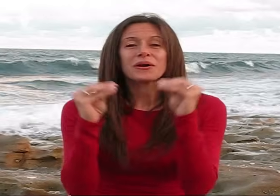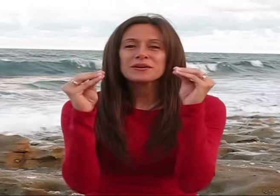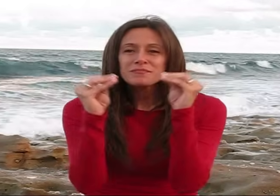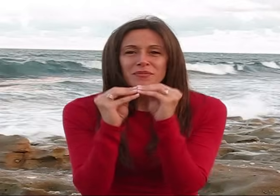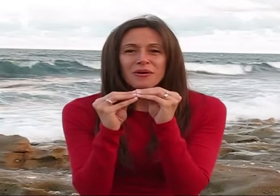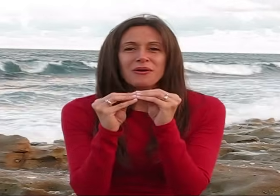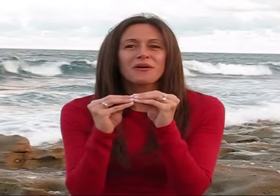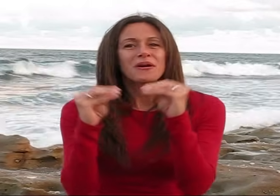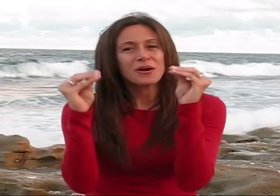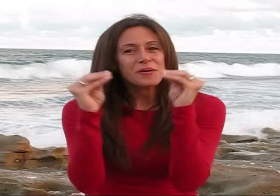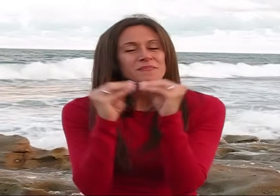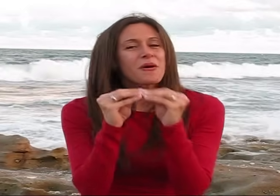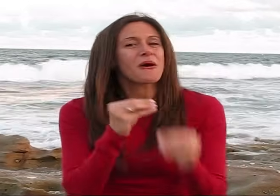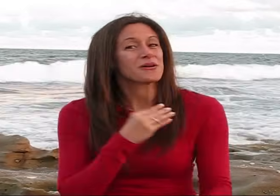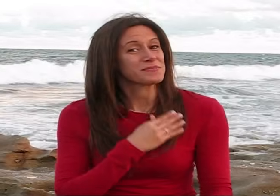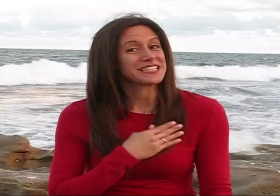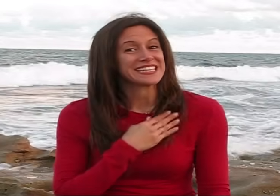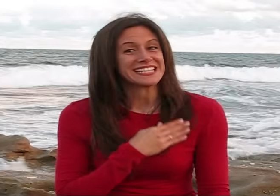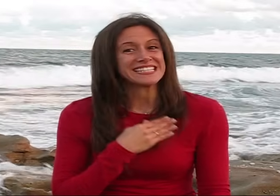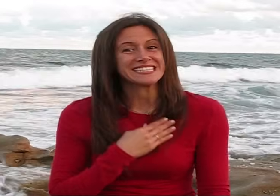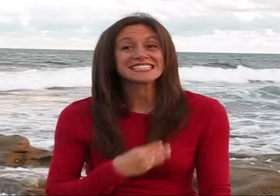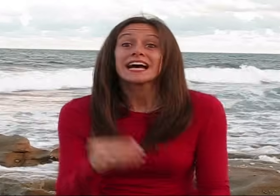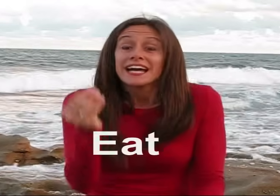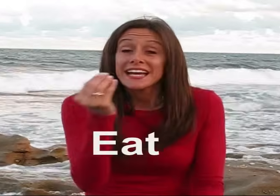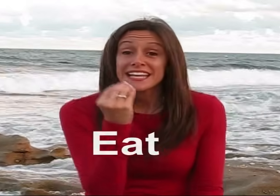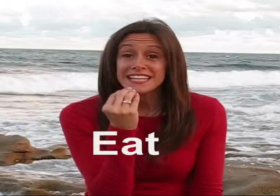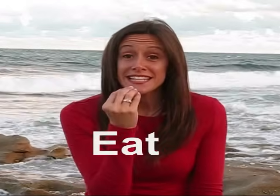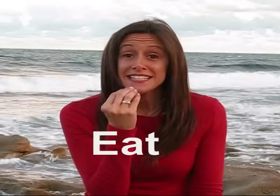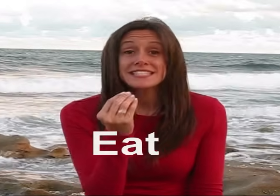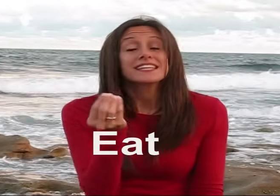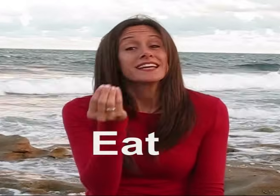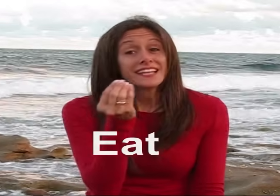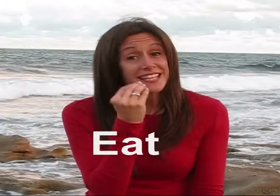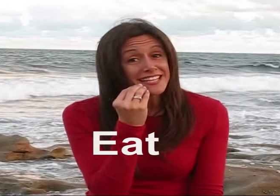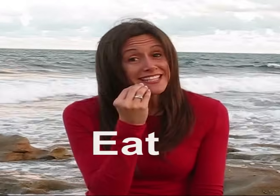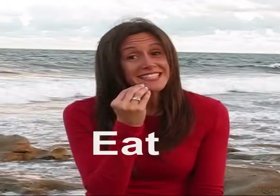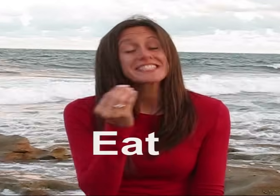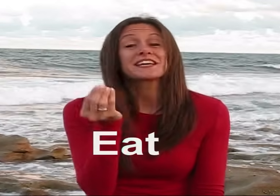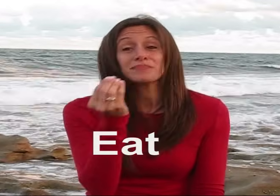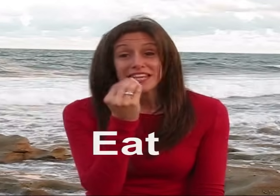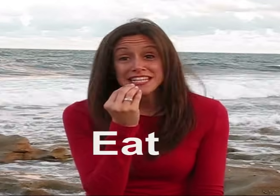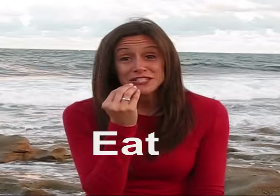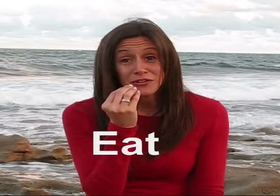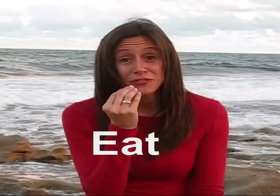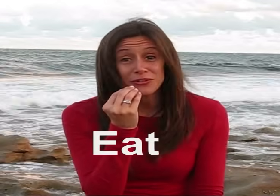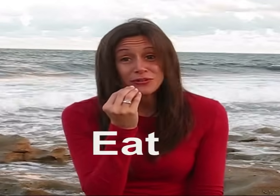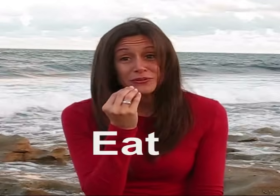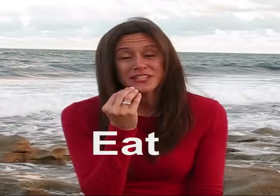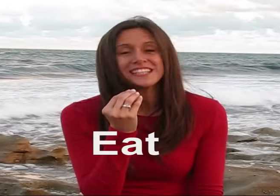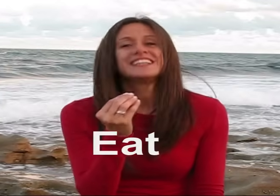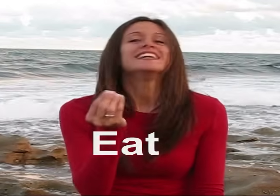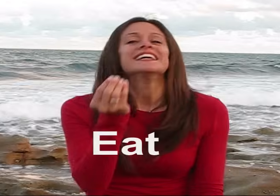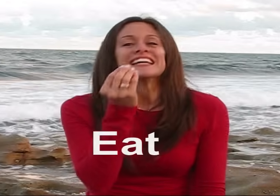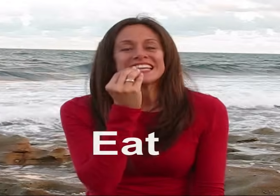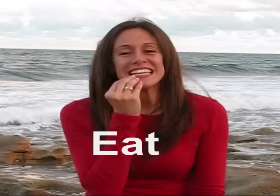More, more, more, please. Eat, eat, eat your food.